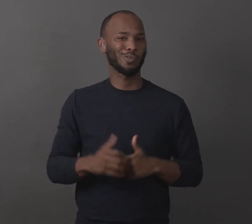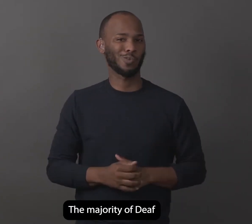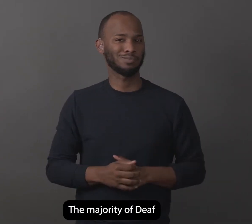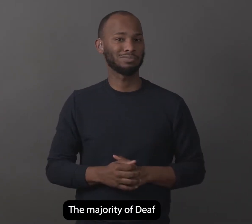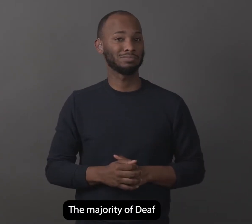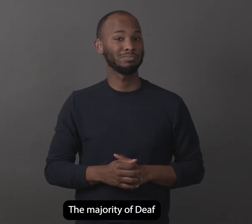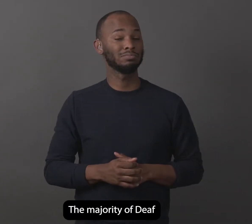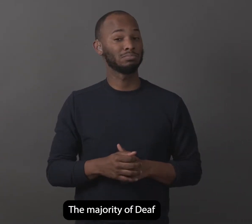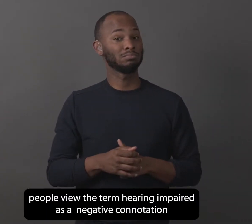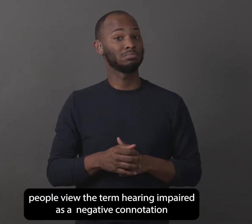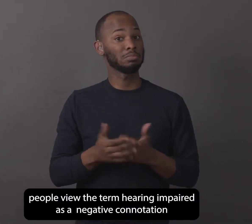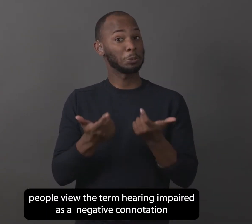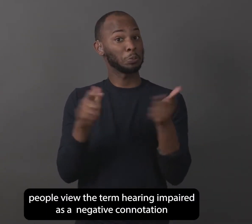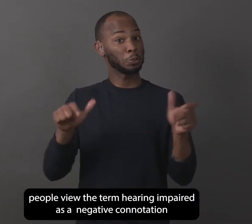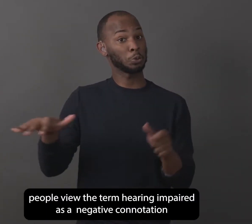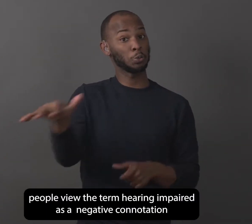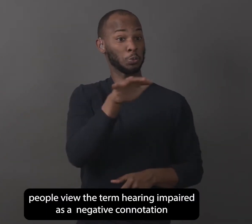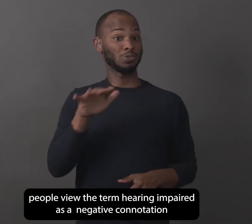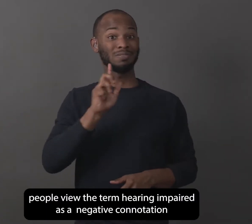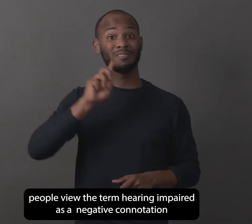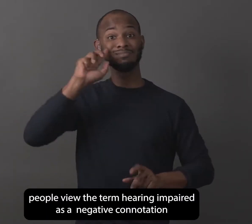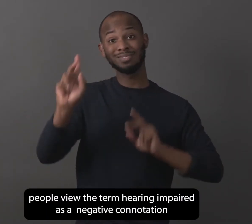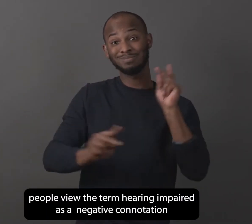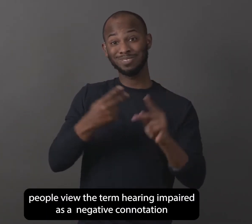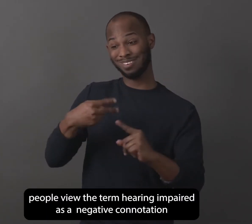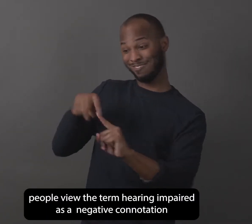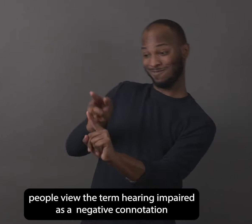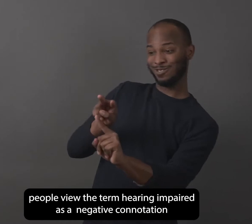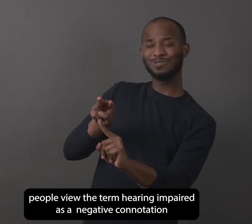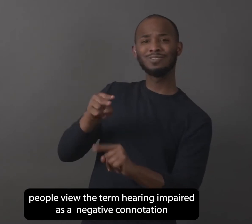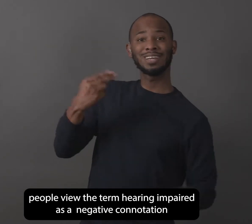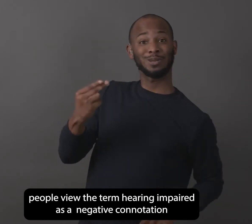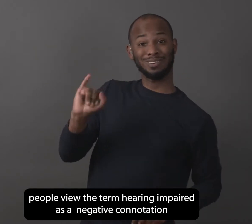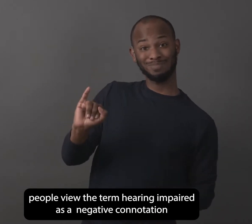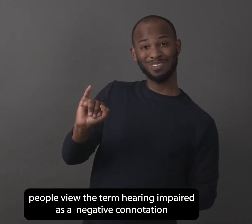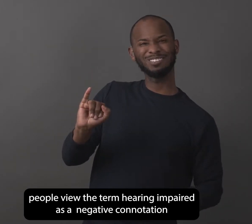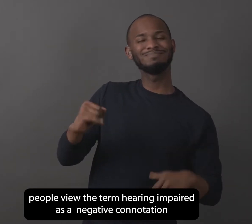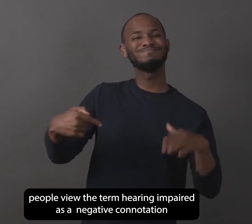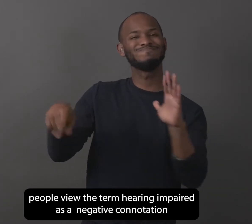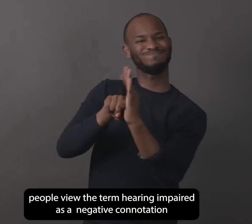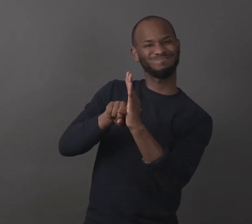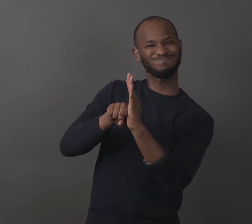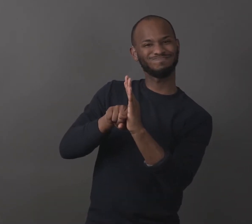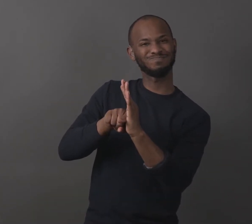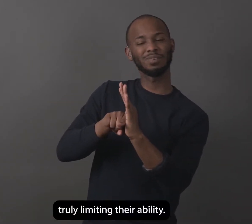The majority of deaf people view the term hearing impaired as a negative connotation,